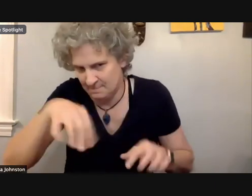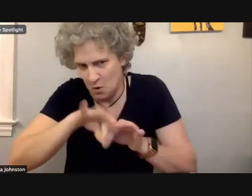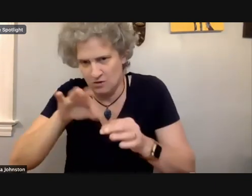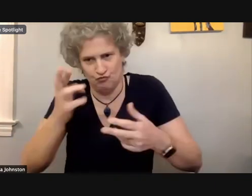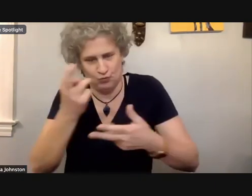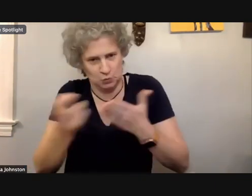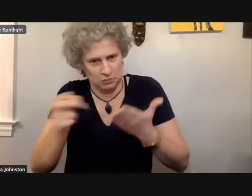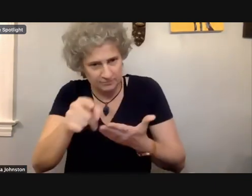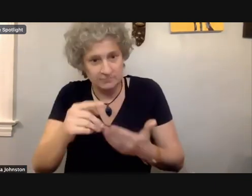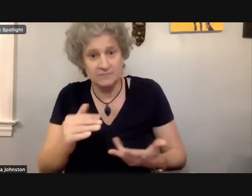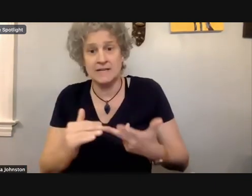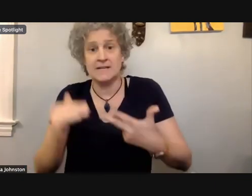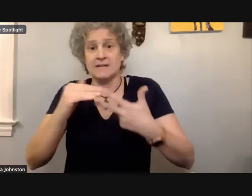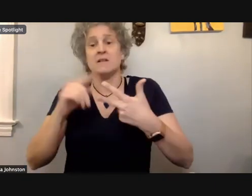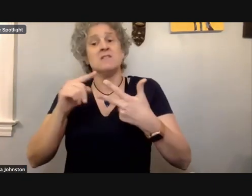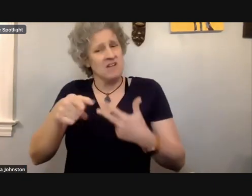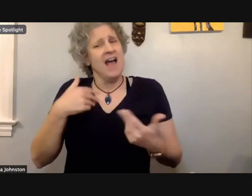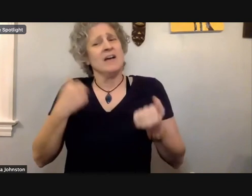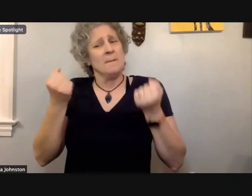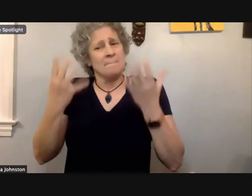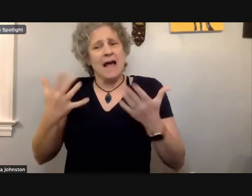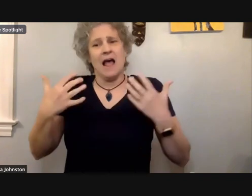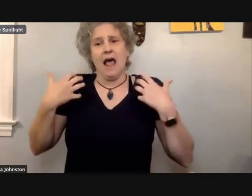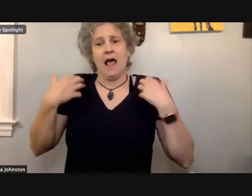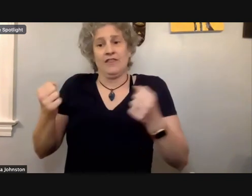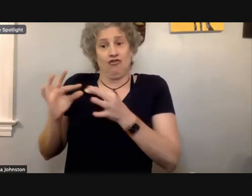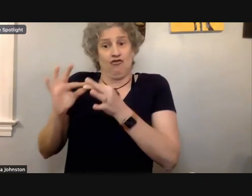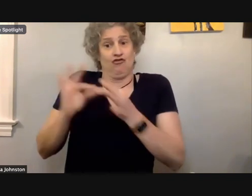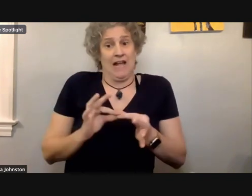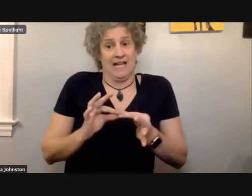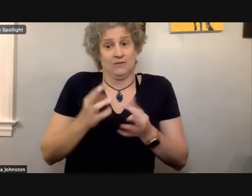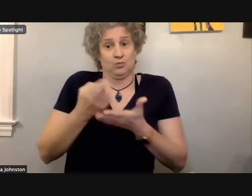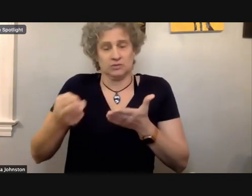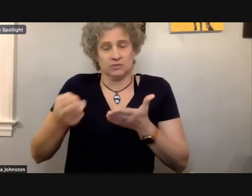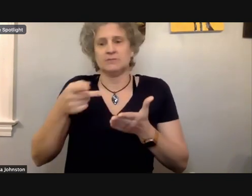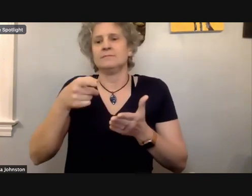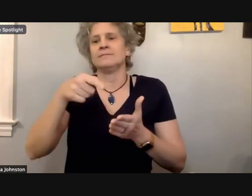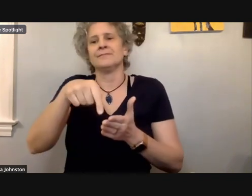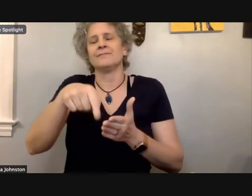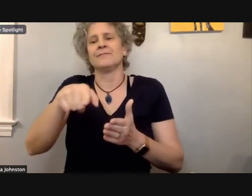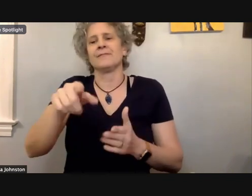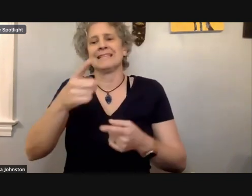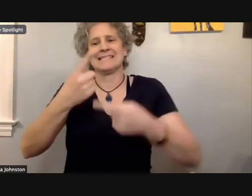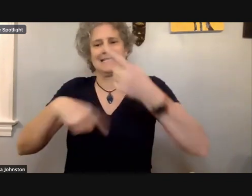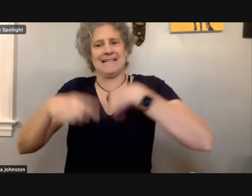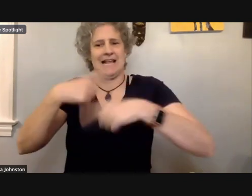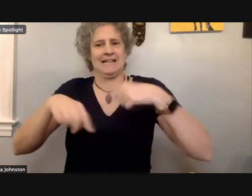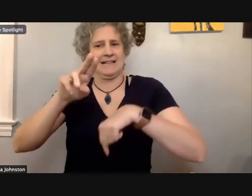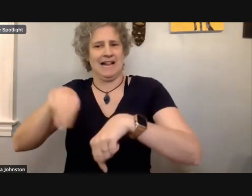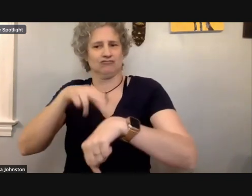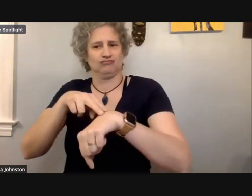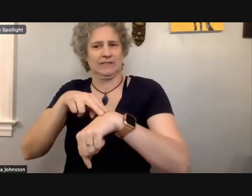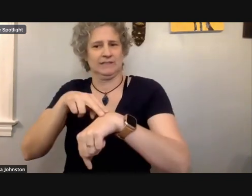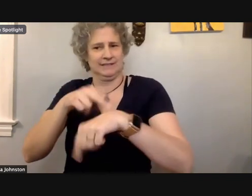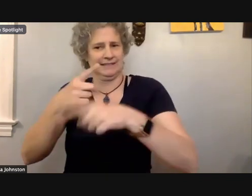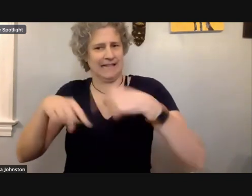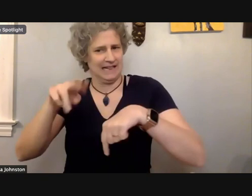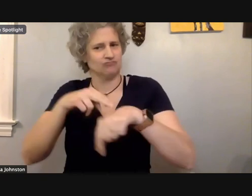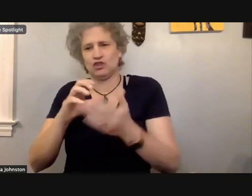Sex education is a priority of hers, so that's a really good resource. And then also, the ASL Sign